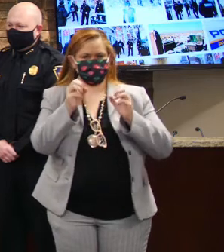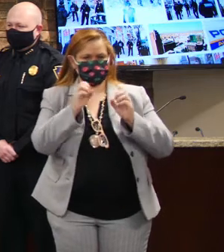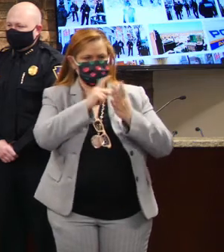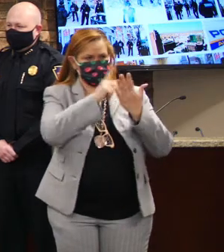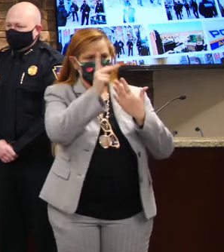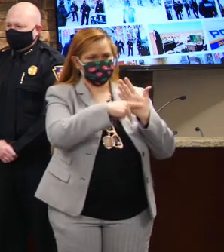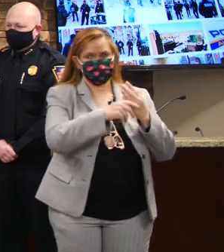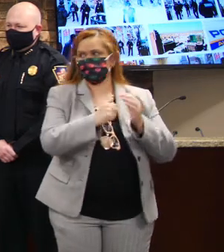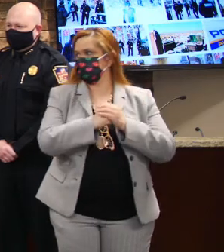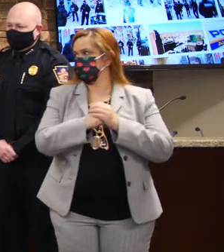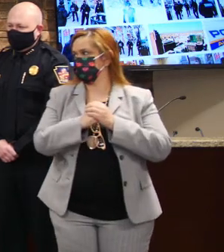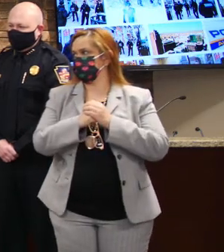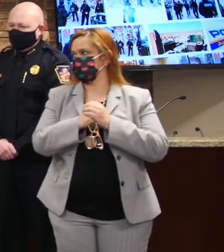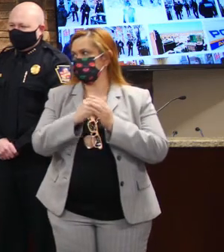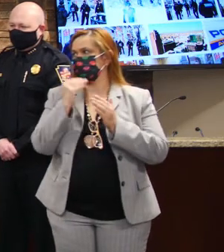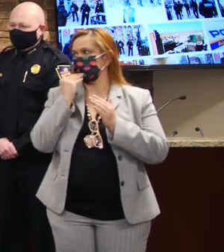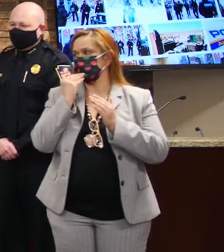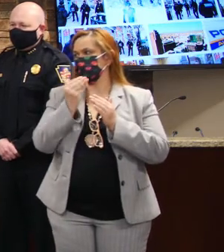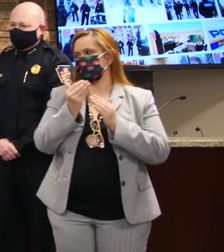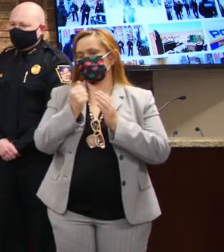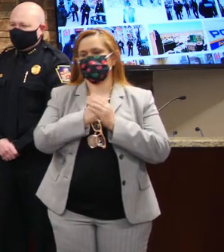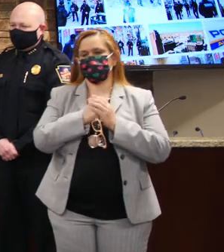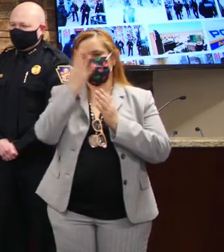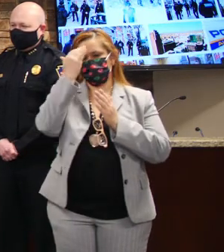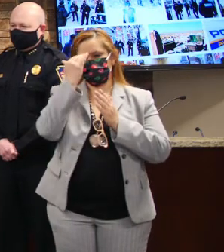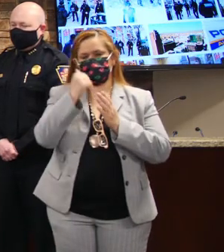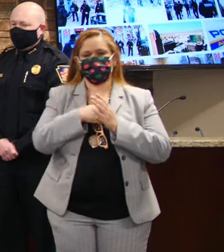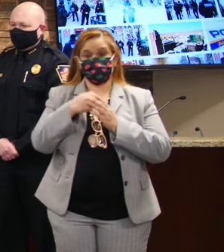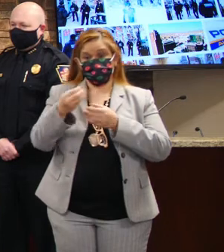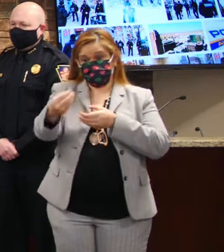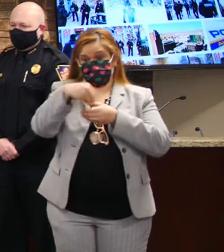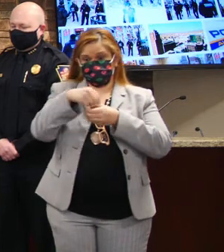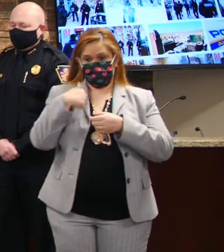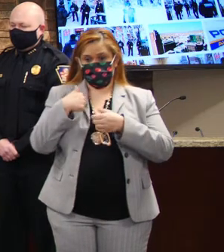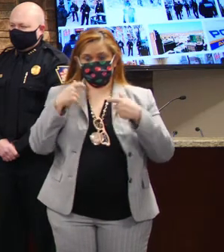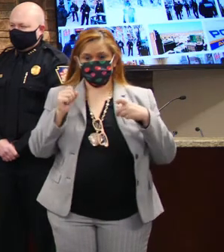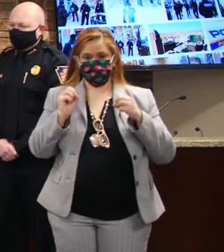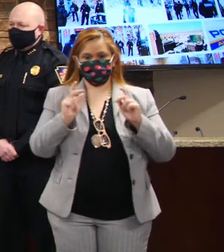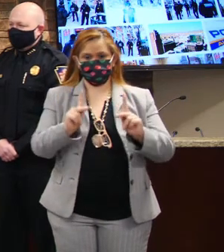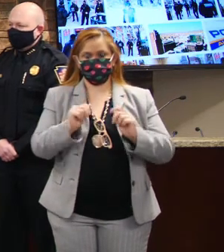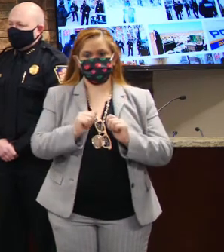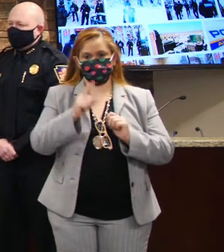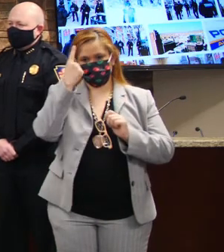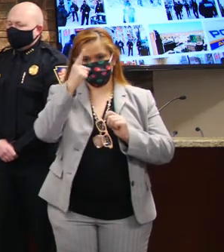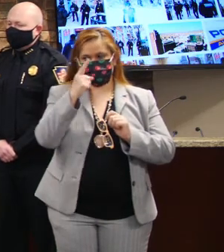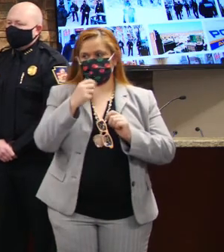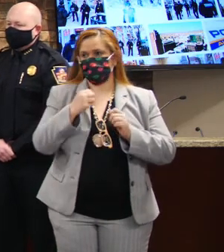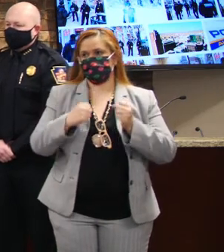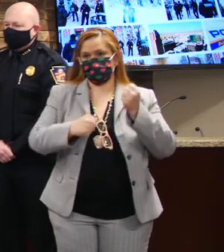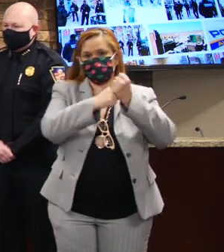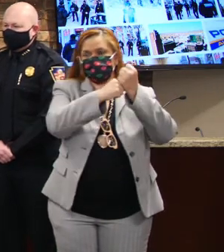was hesitant, right, to put the application in because of the background. Then I said, you know what? I deserve a